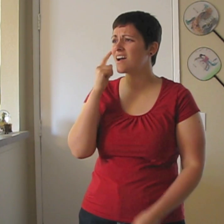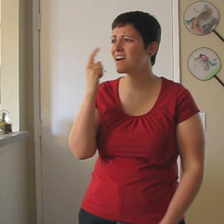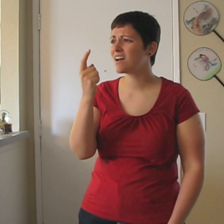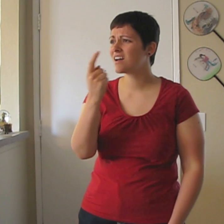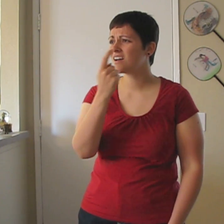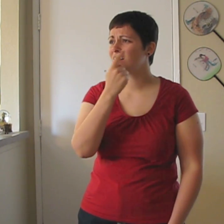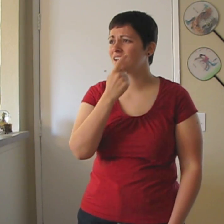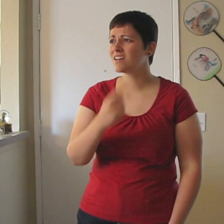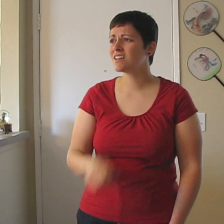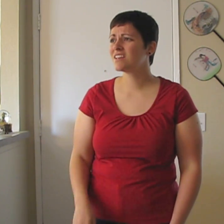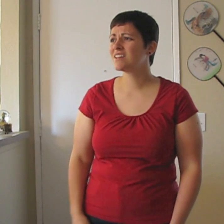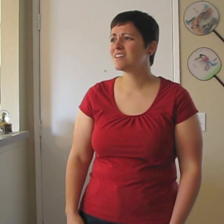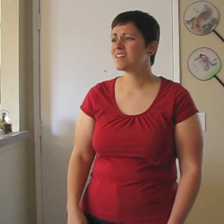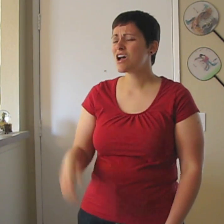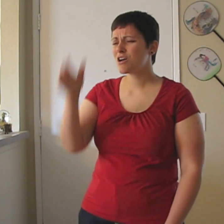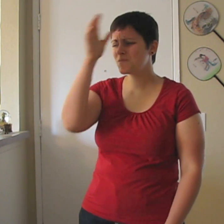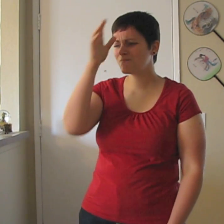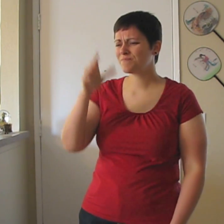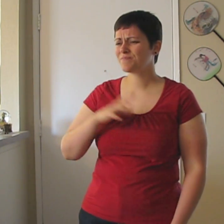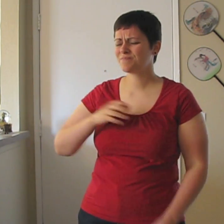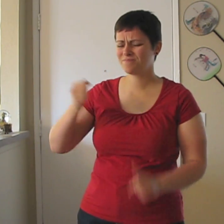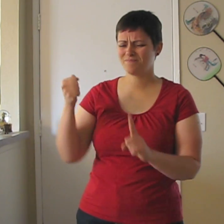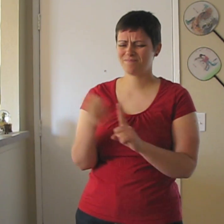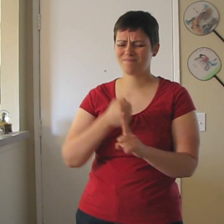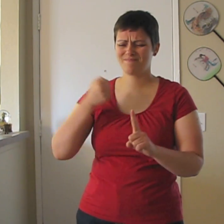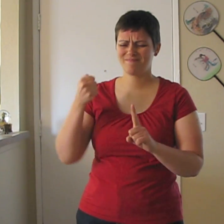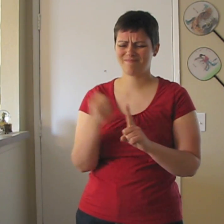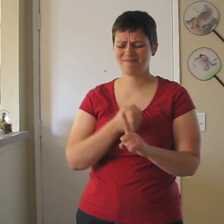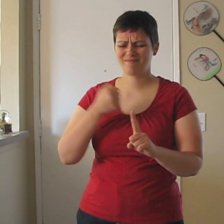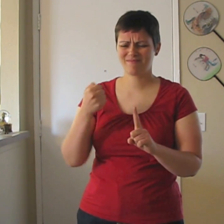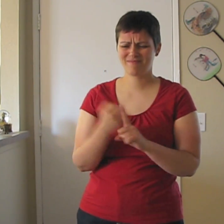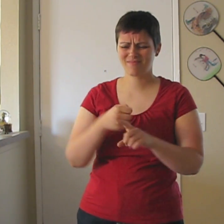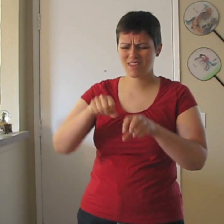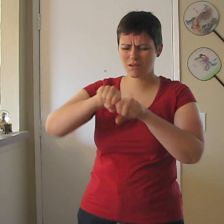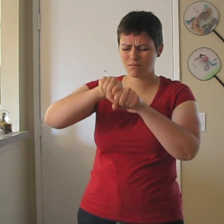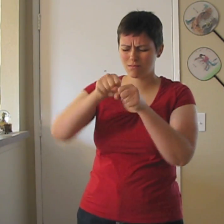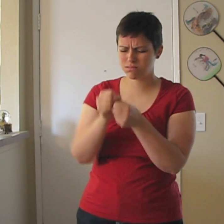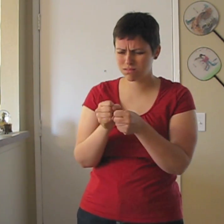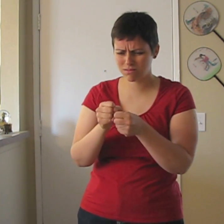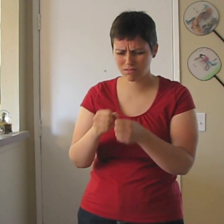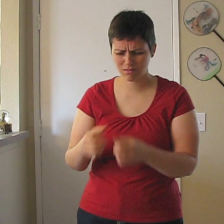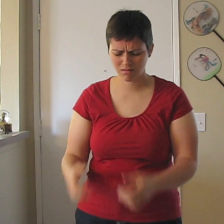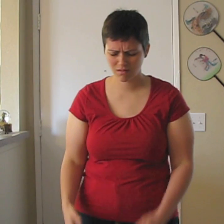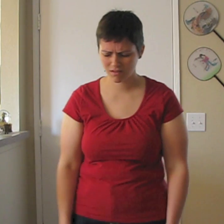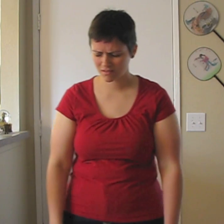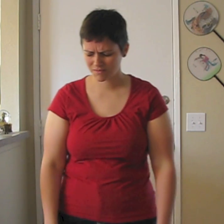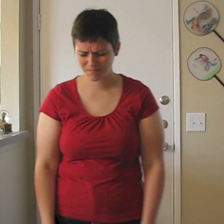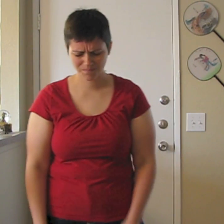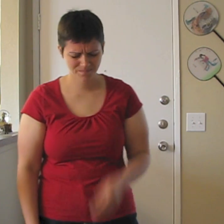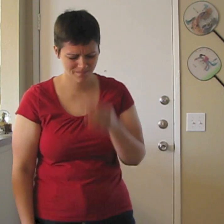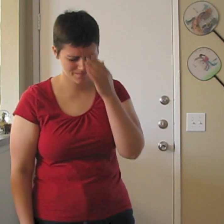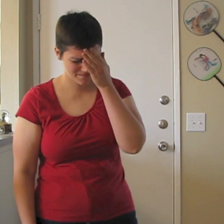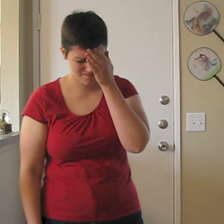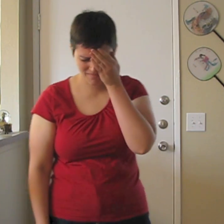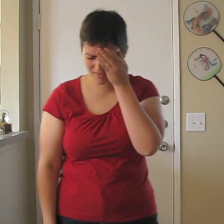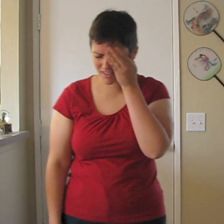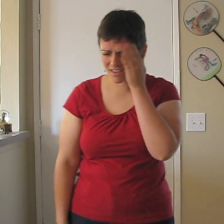believed my eyes. A man so badly beaten, he barely